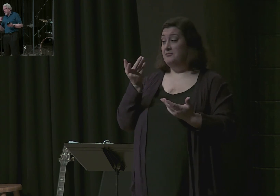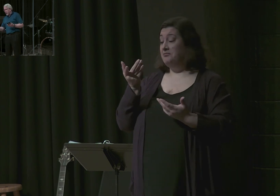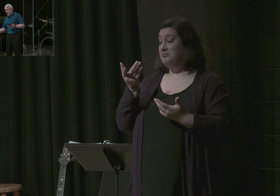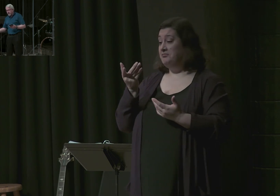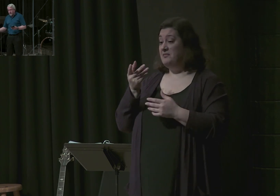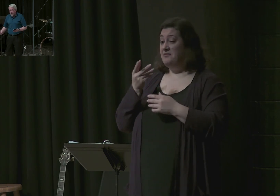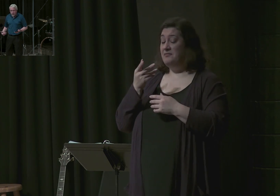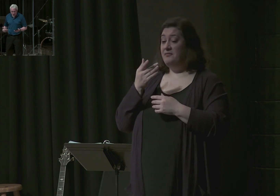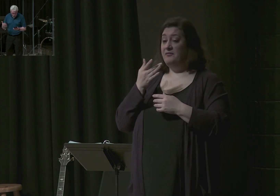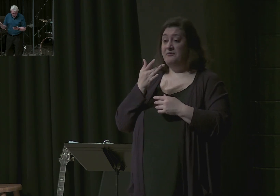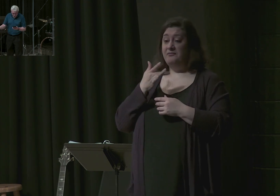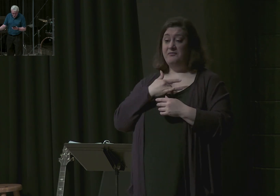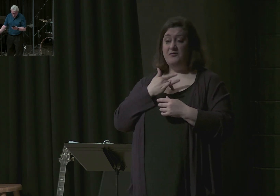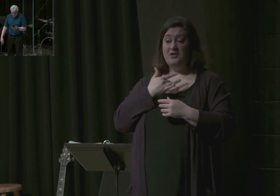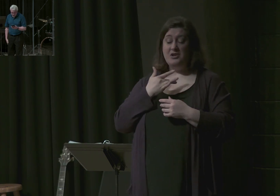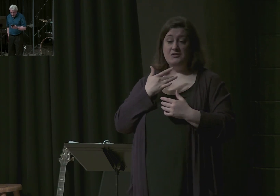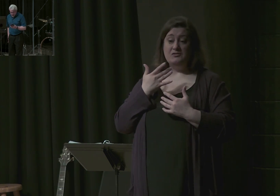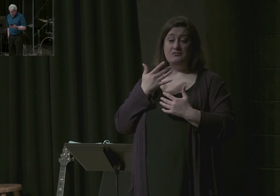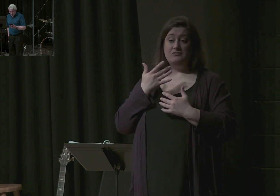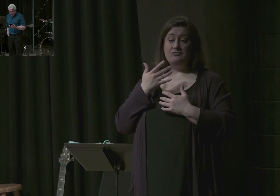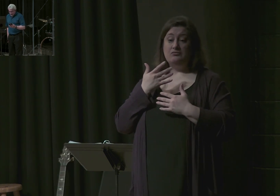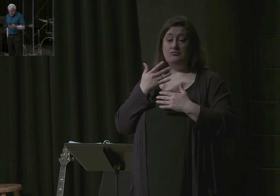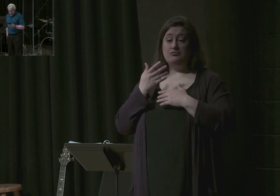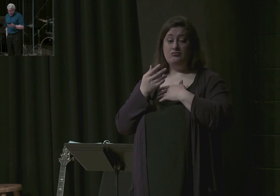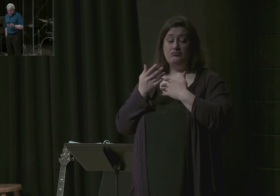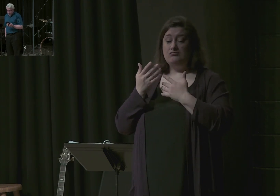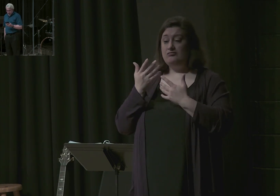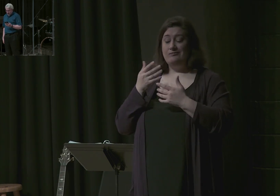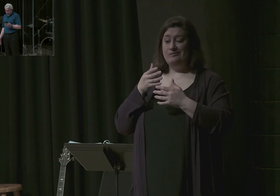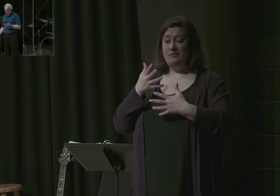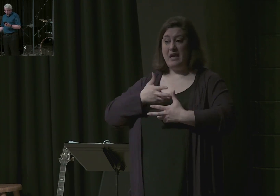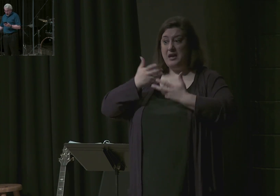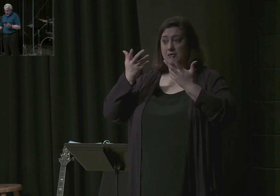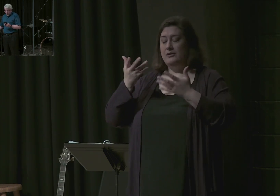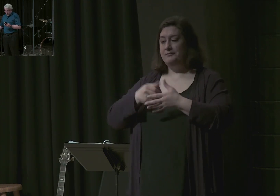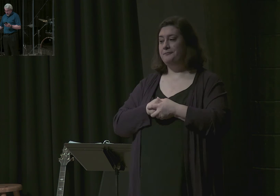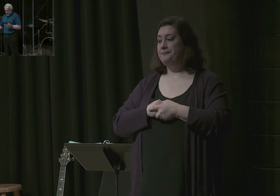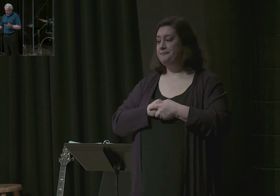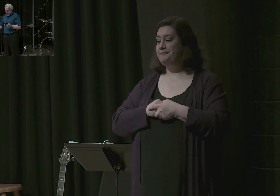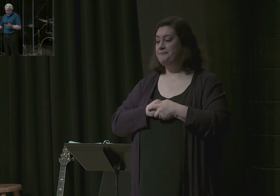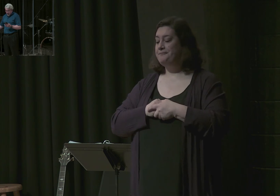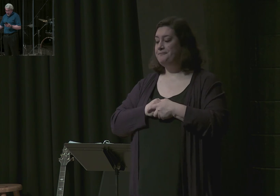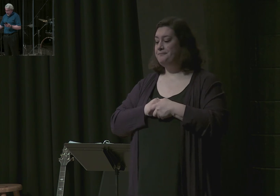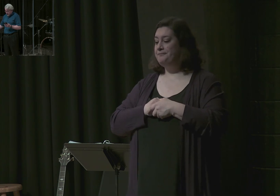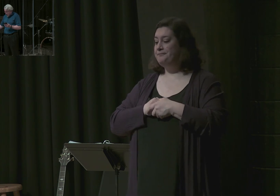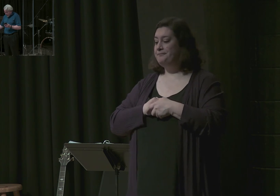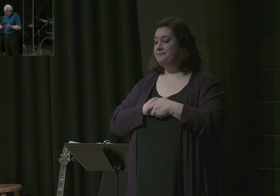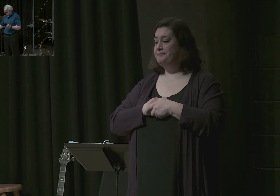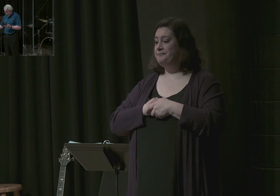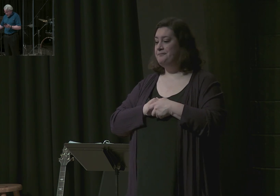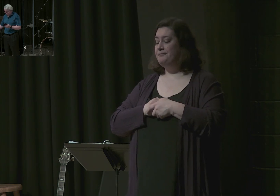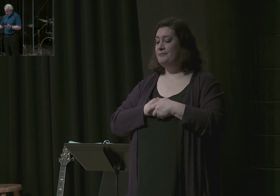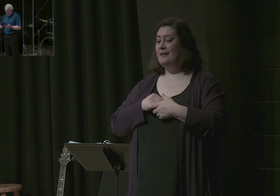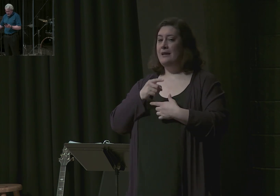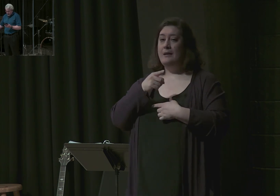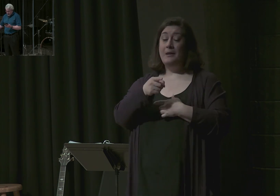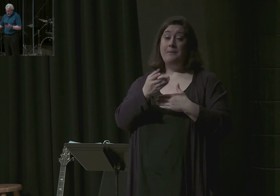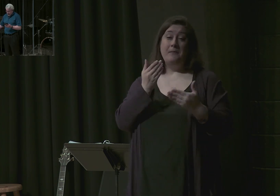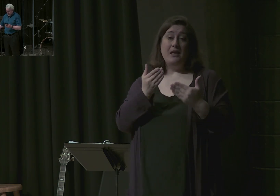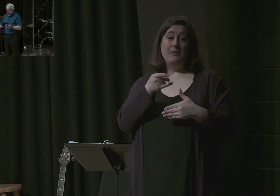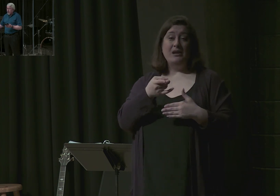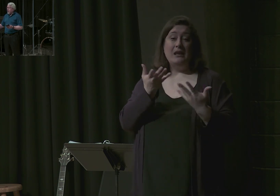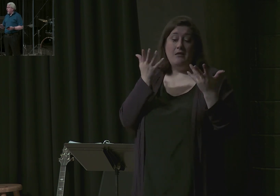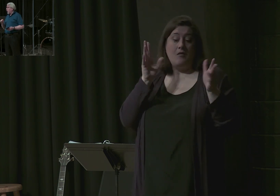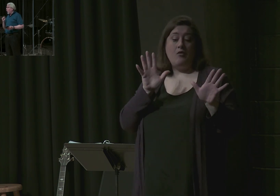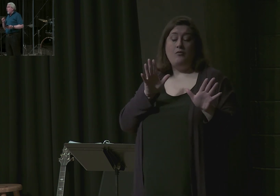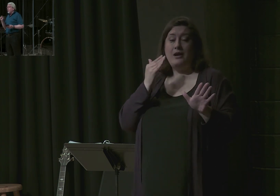be easy for us to impute our own motives. Was he grinning to himself because he anticipated something like this from